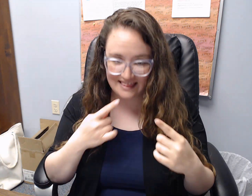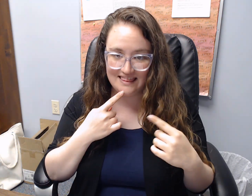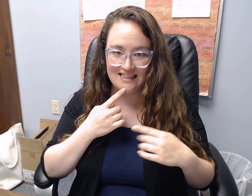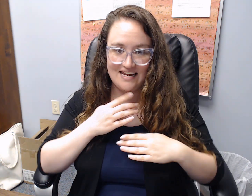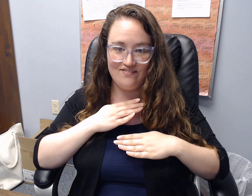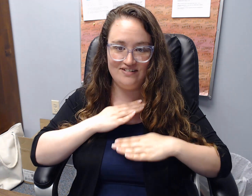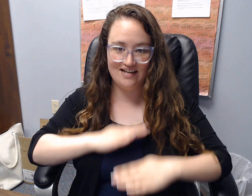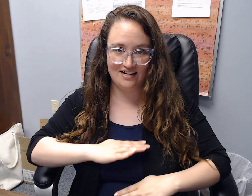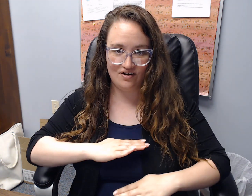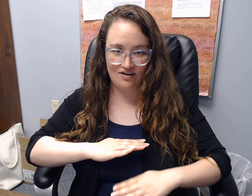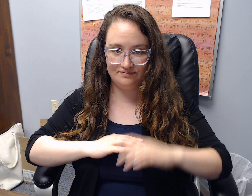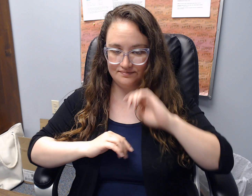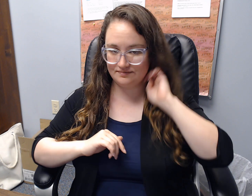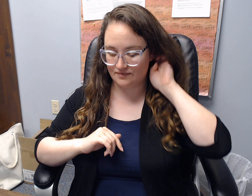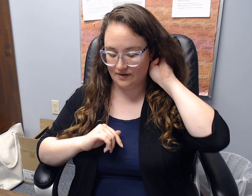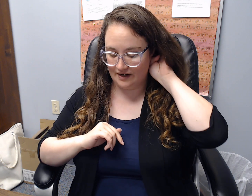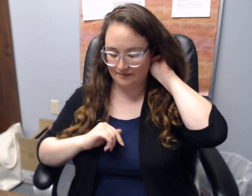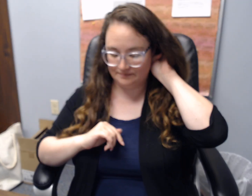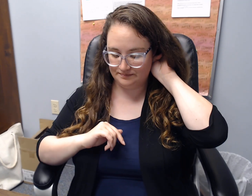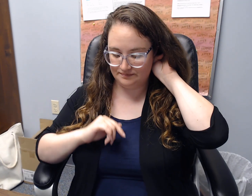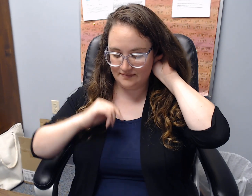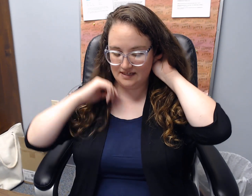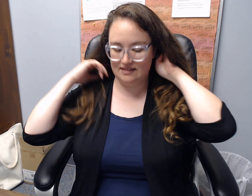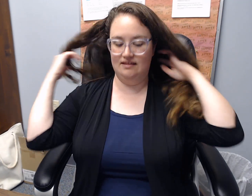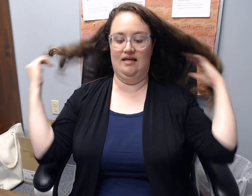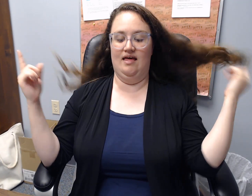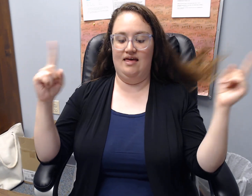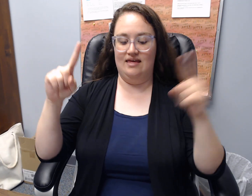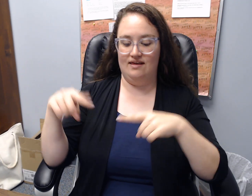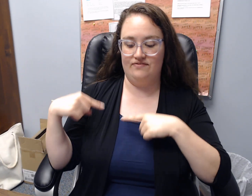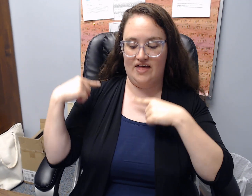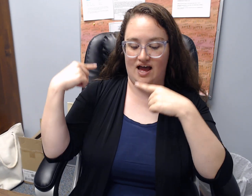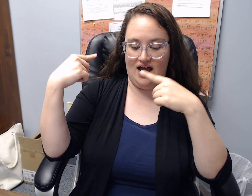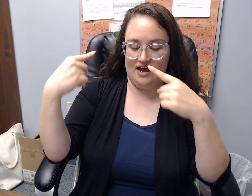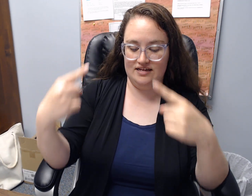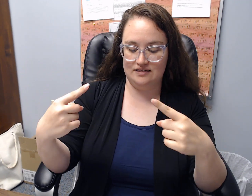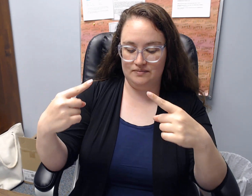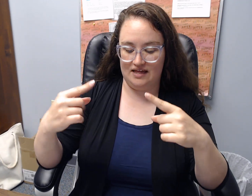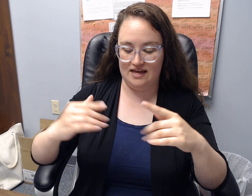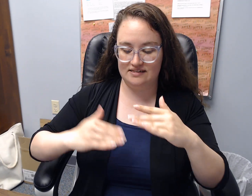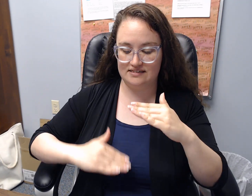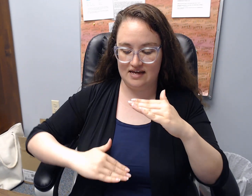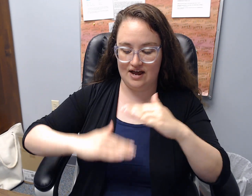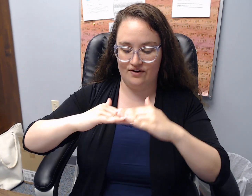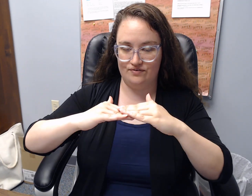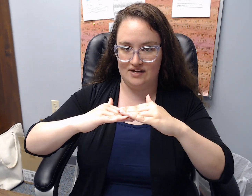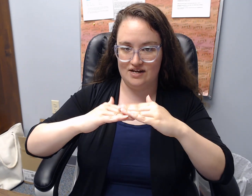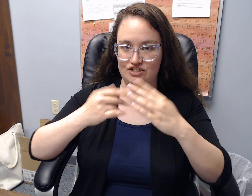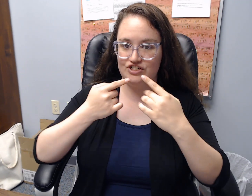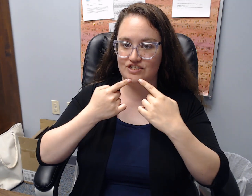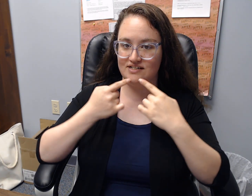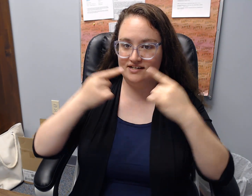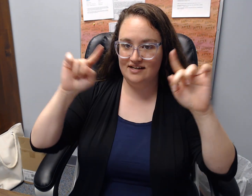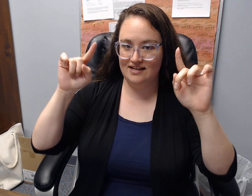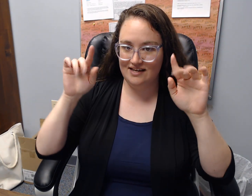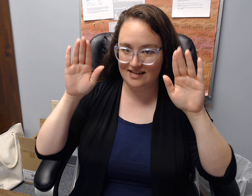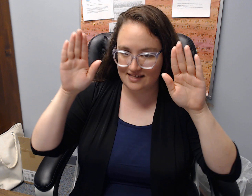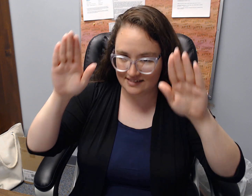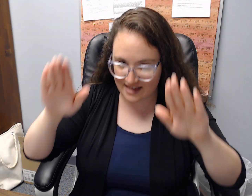then I've done it all. Okay? If the highest place I reach is at